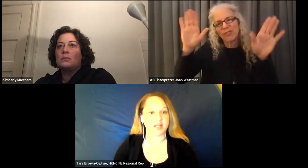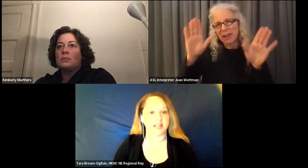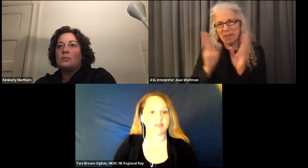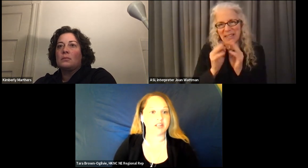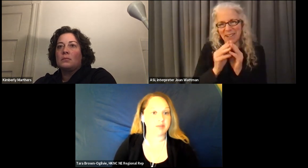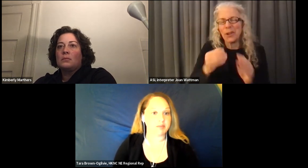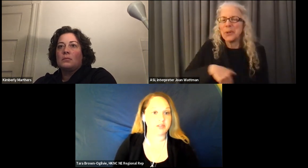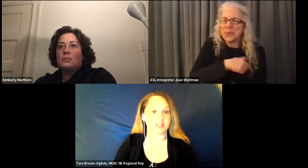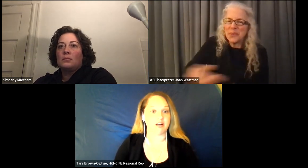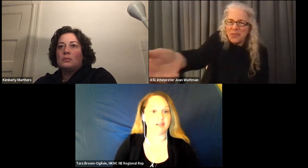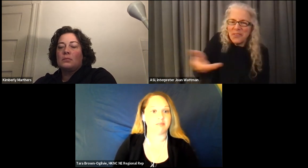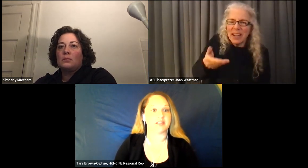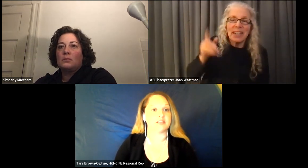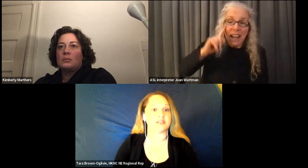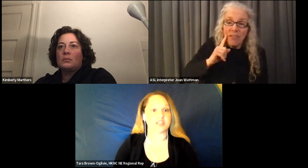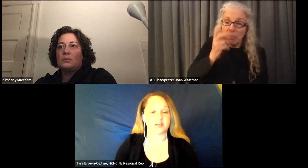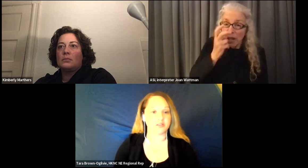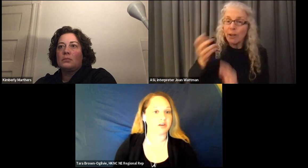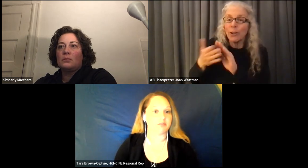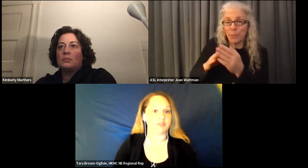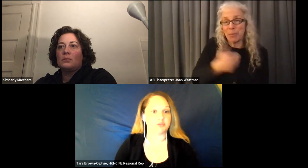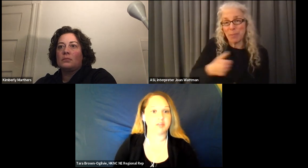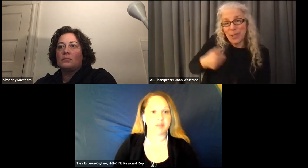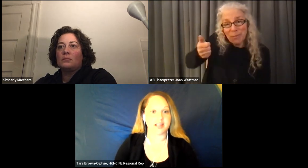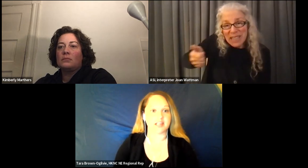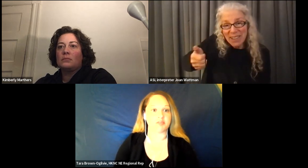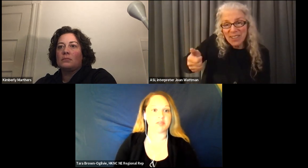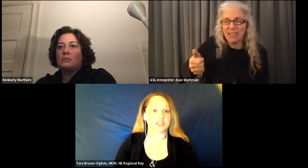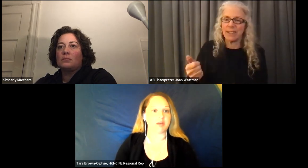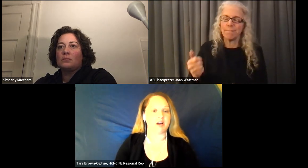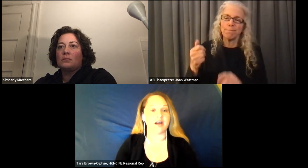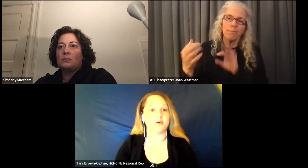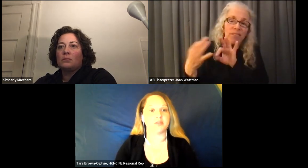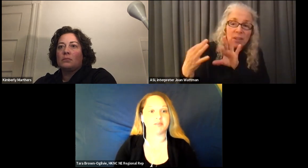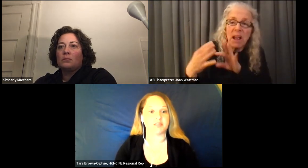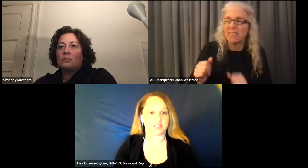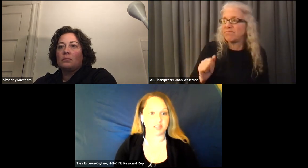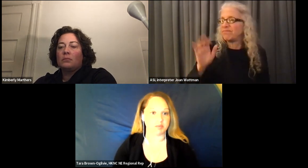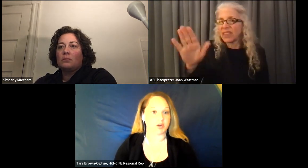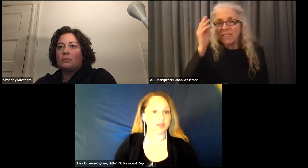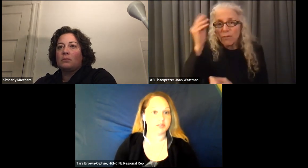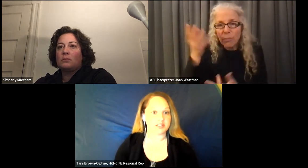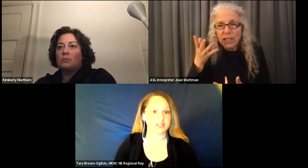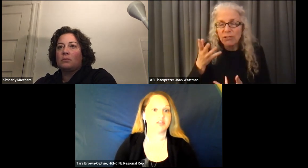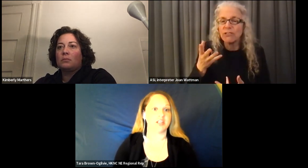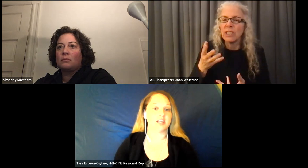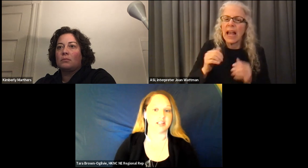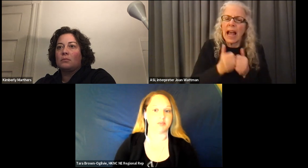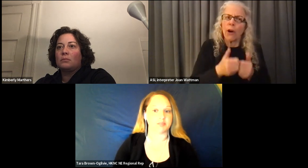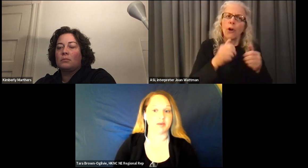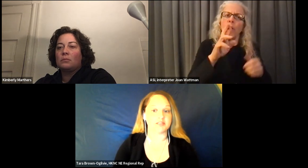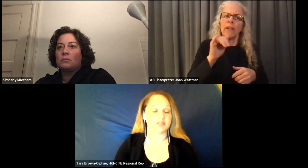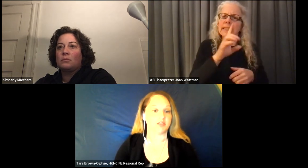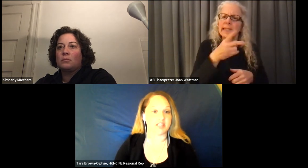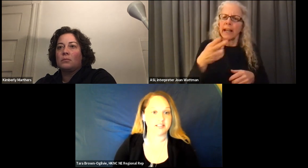invited deafblind community members to come and share their feedback and information about how the commission could be more inclusive